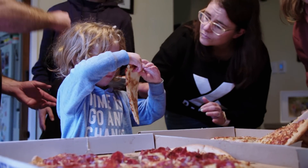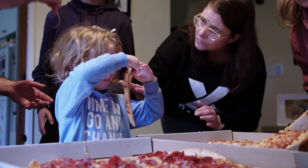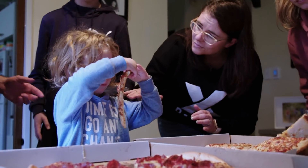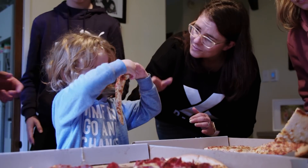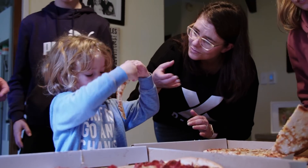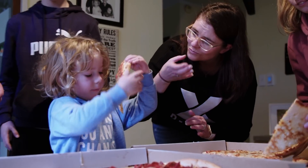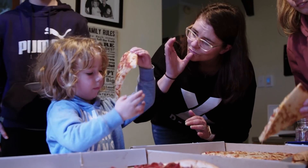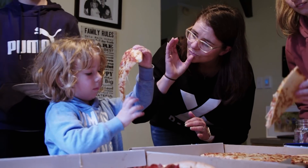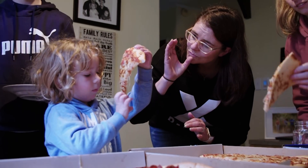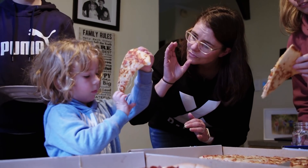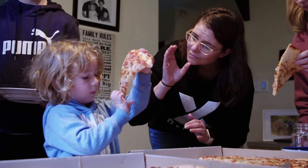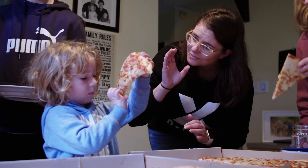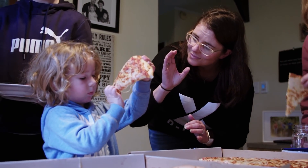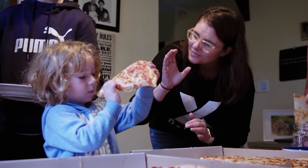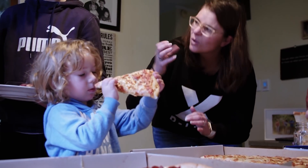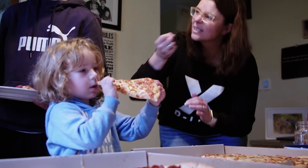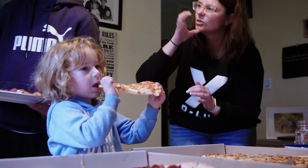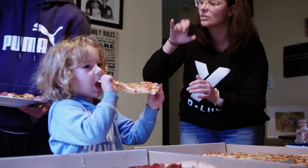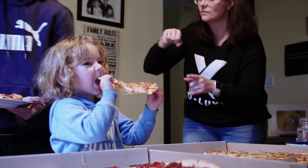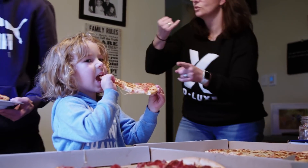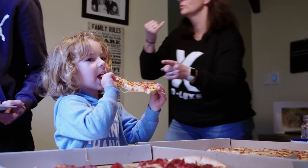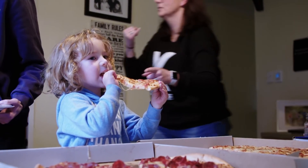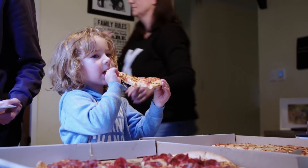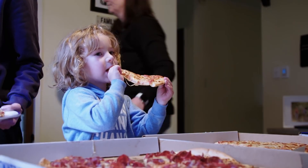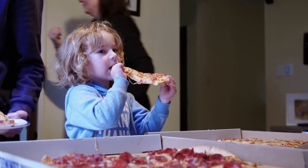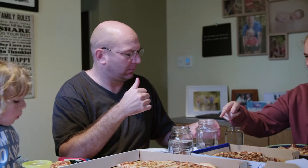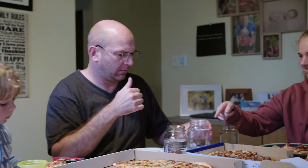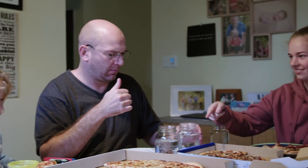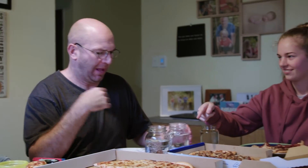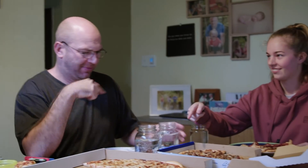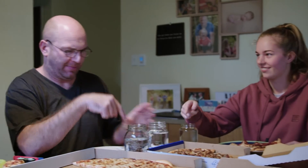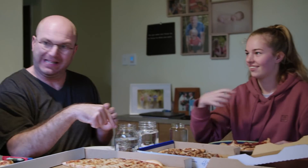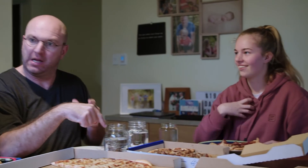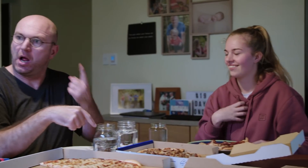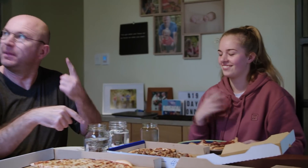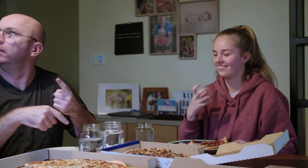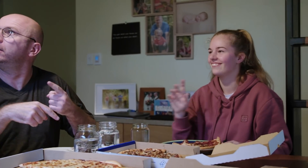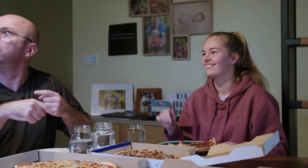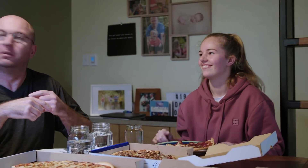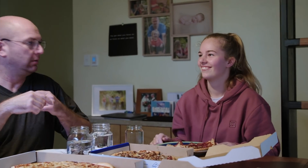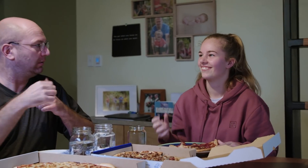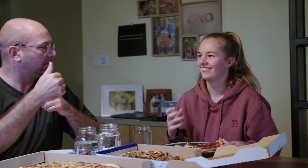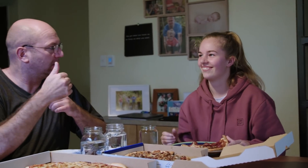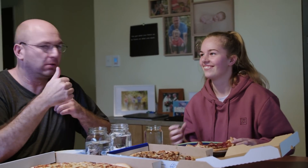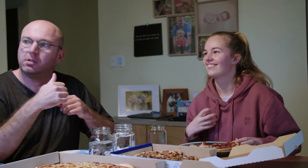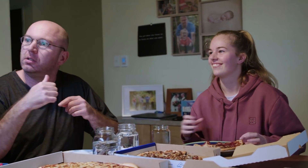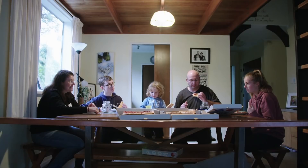So lots of deaf dinners go cold because they'll leave it and have the chat and then eat, and then the food's cold. But that's